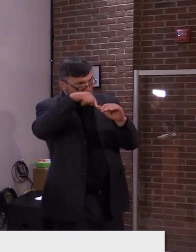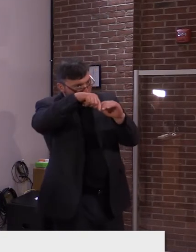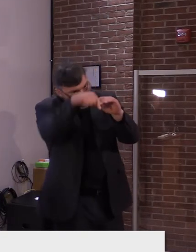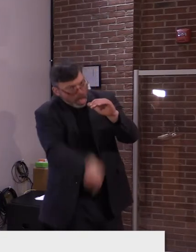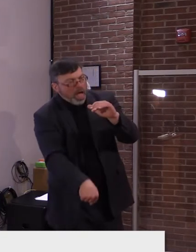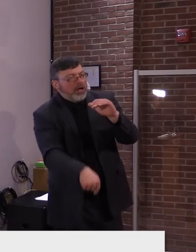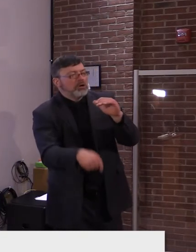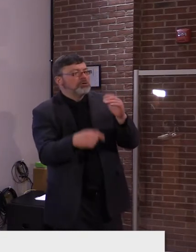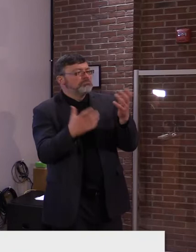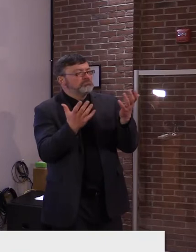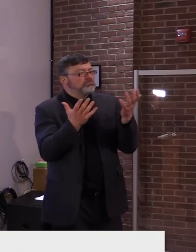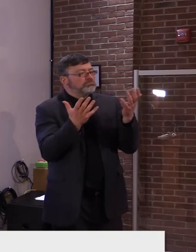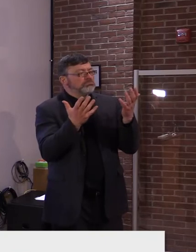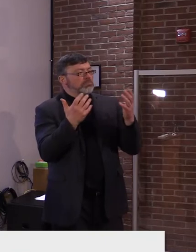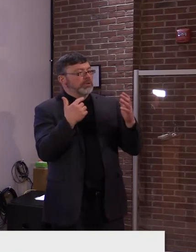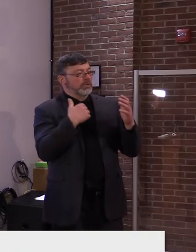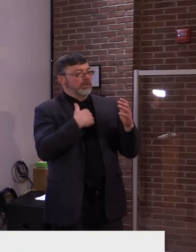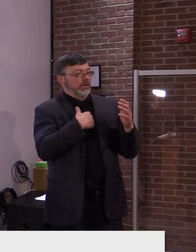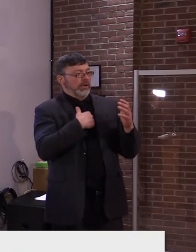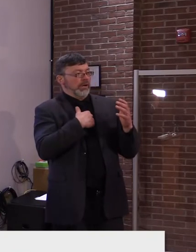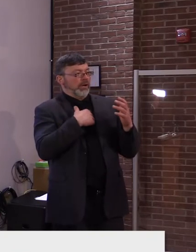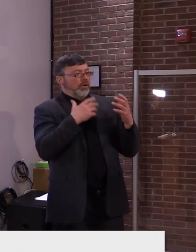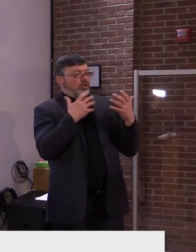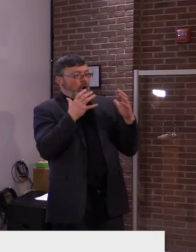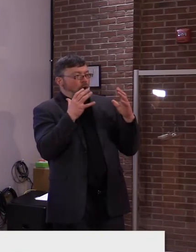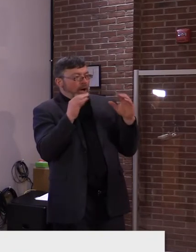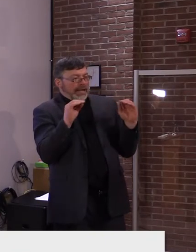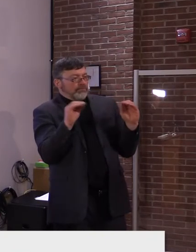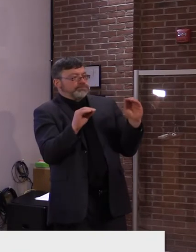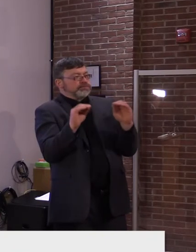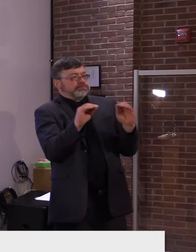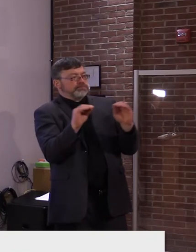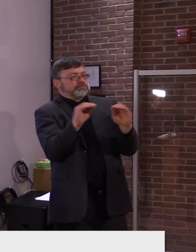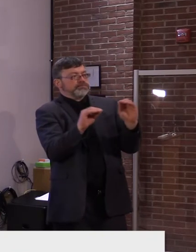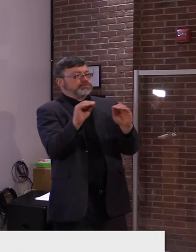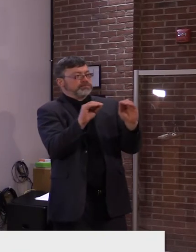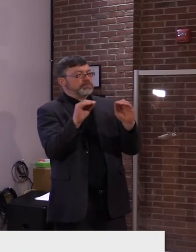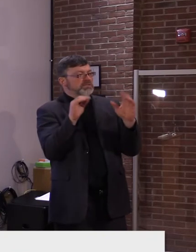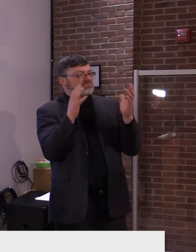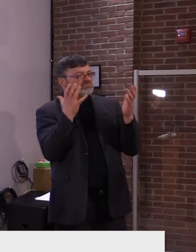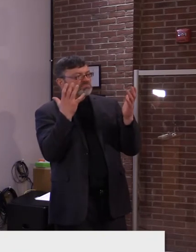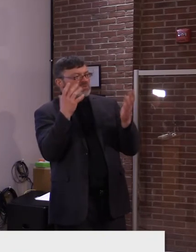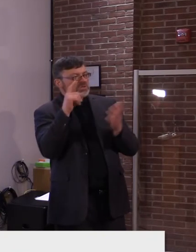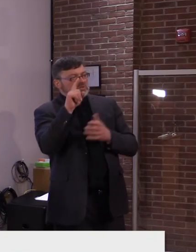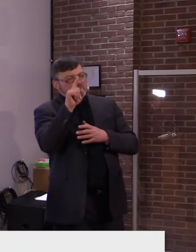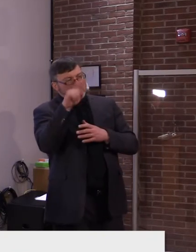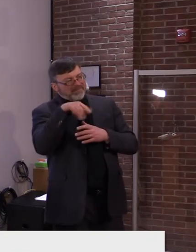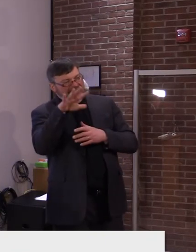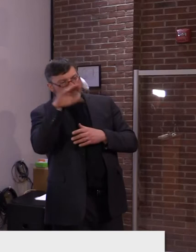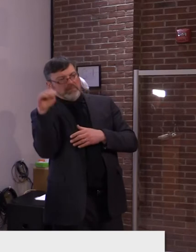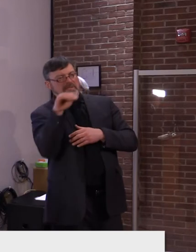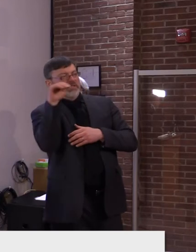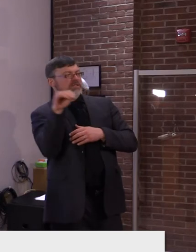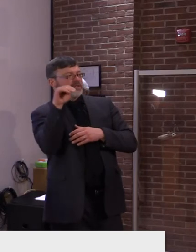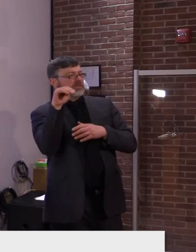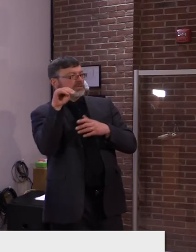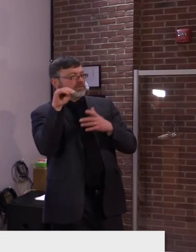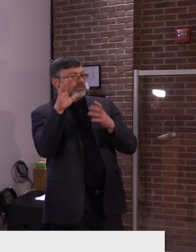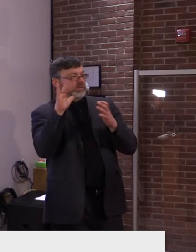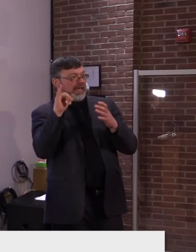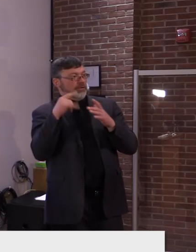had built up enough capacity. We had over $500 million to begin with, and we're down around $200 million at this point.